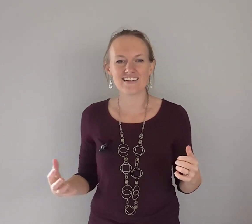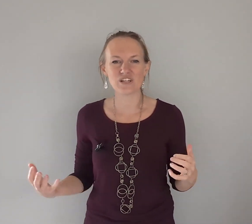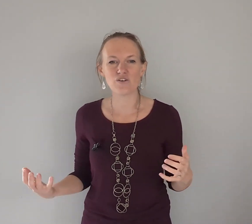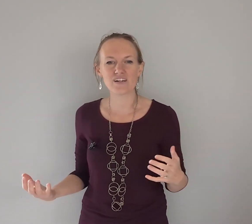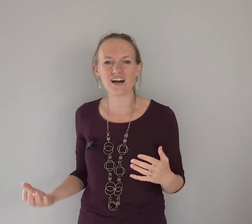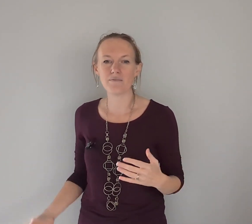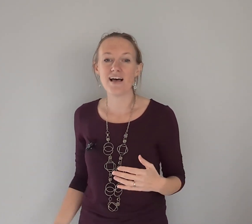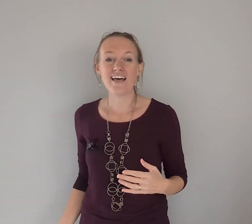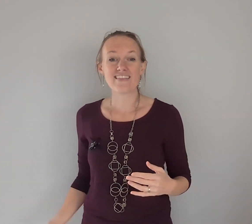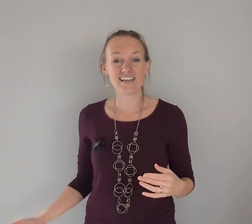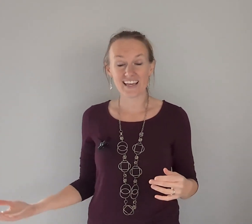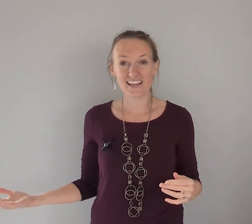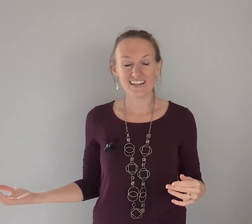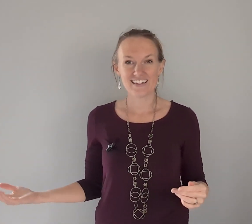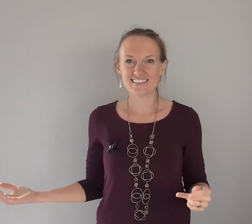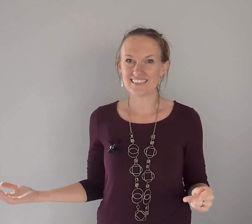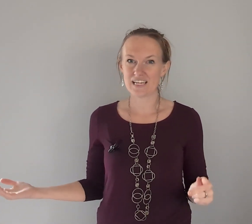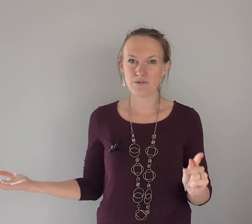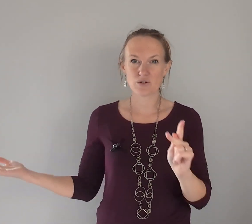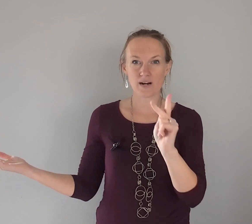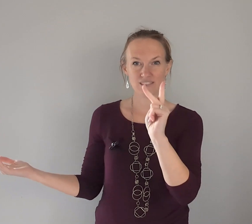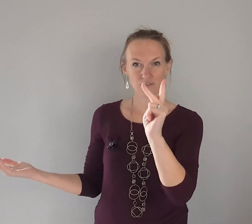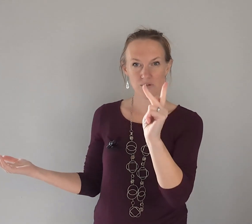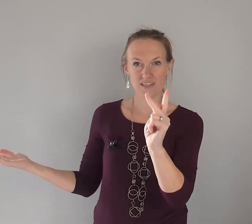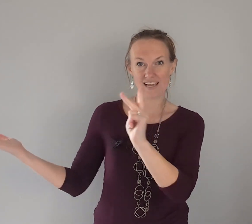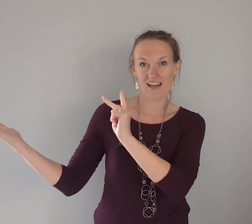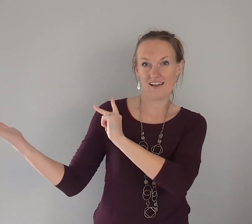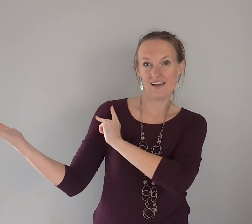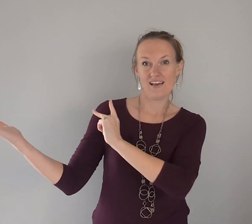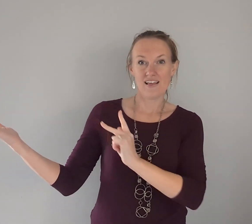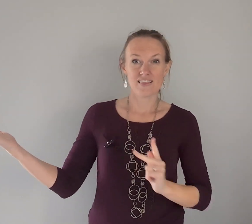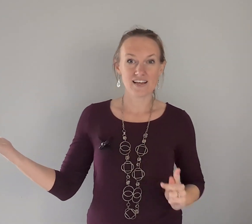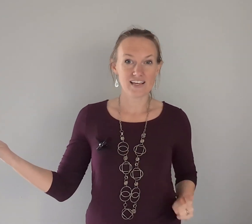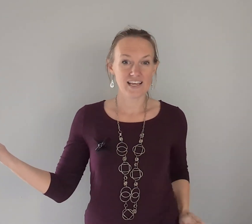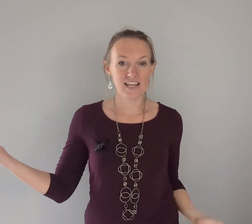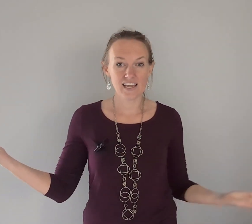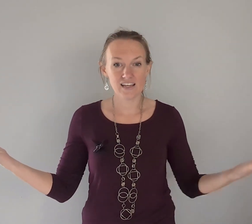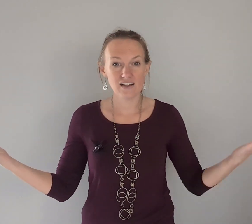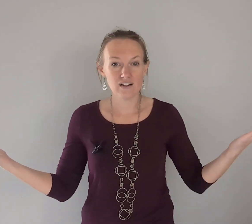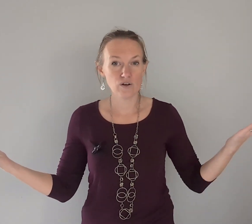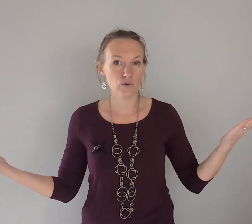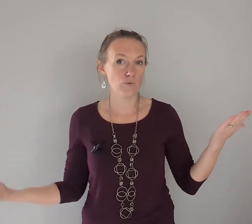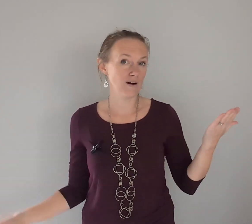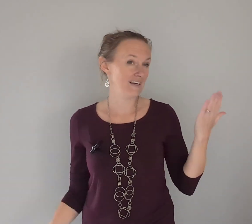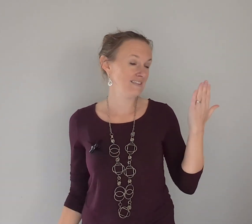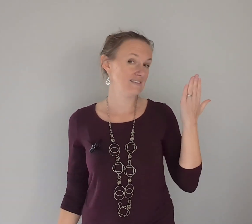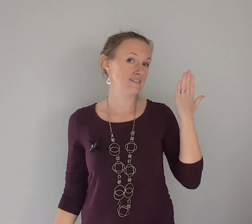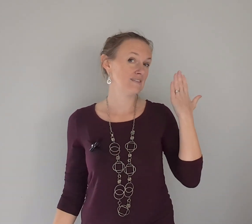is overcome. The King is the same as Christ, only with a K. The King who was, so